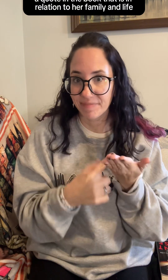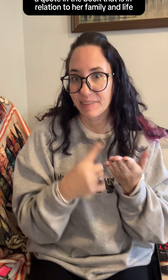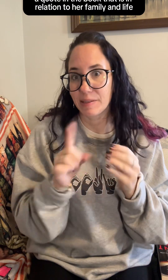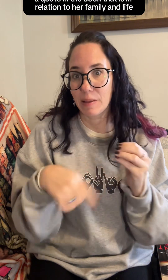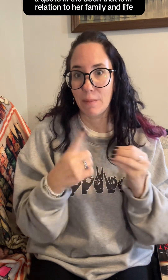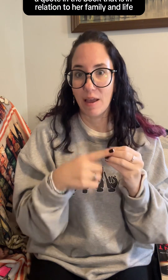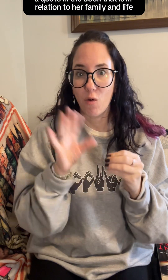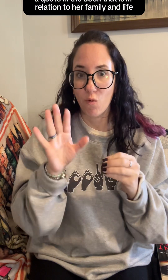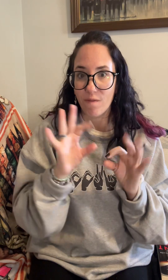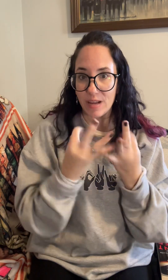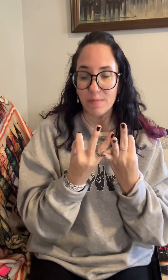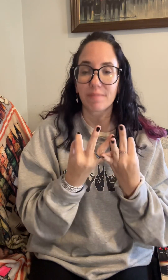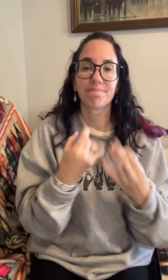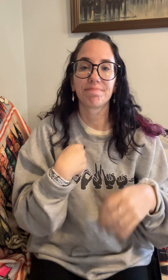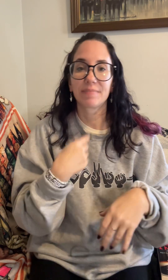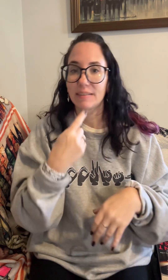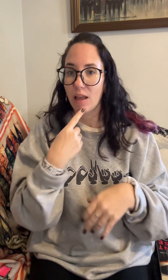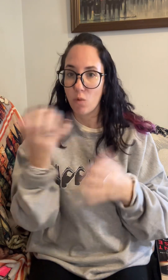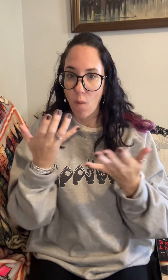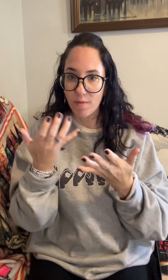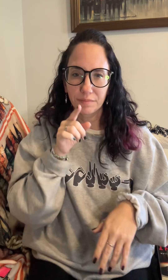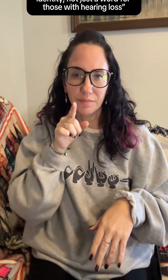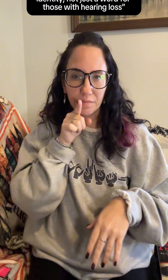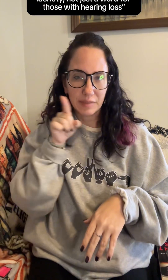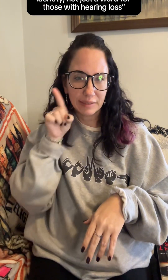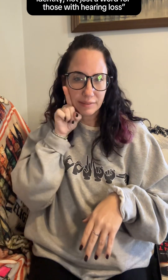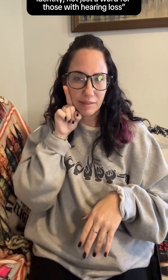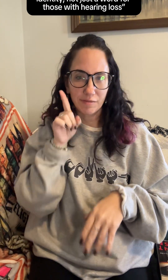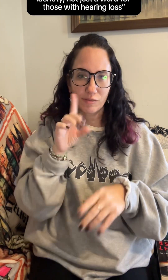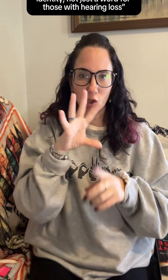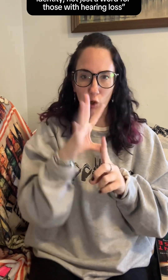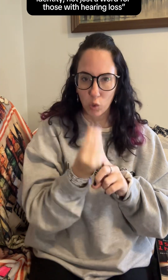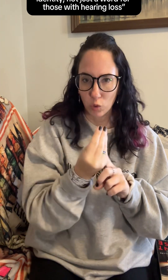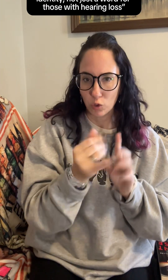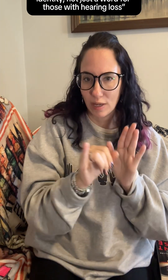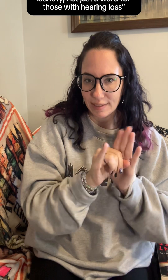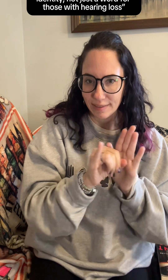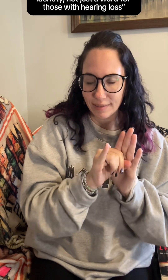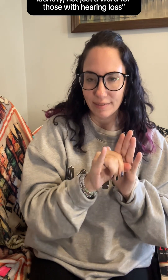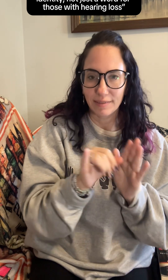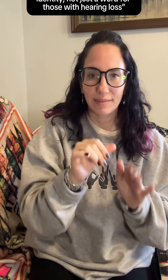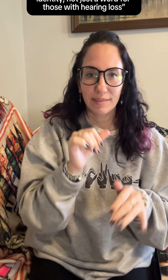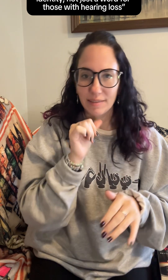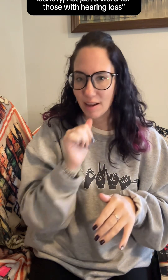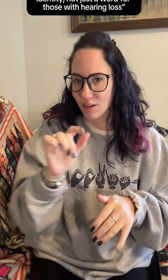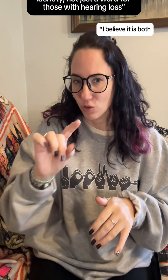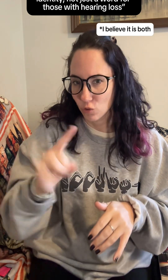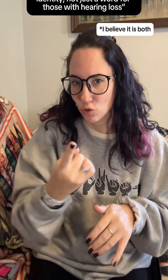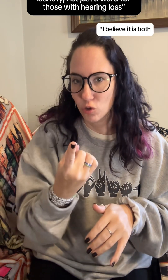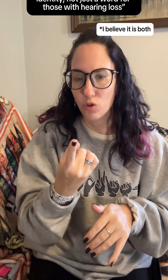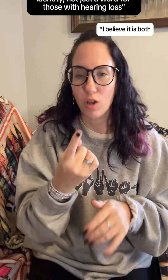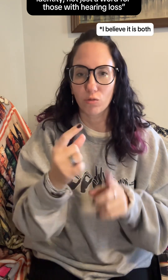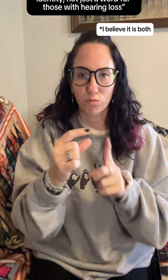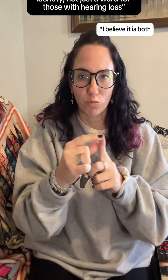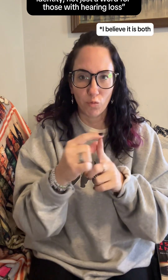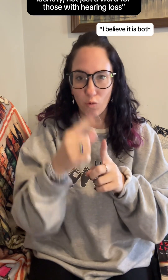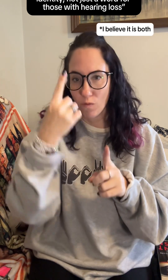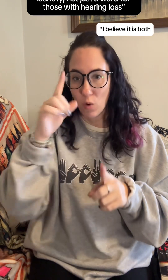her life. It said, being deaf is a cultural identity. It's not just a word for those